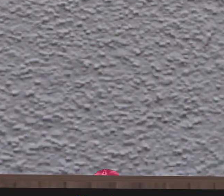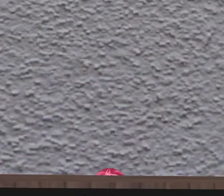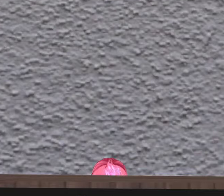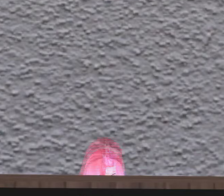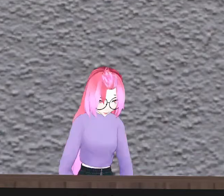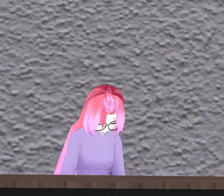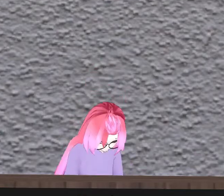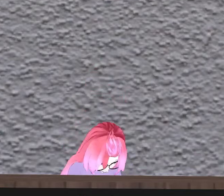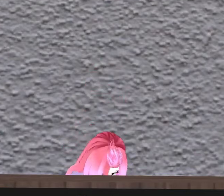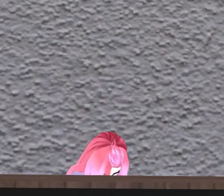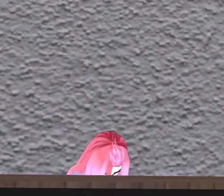scenes.